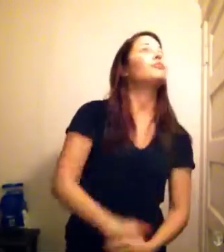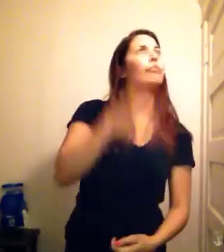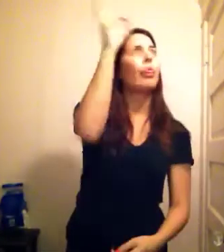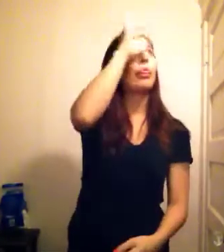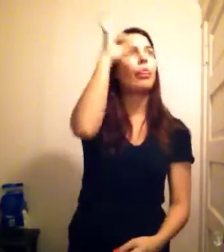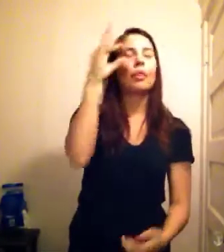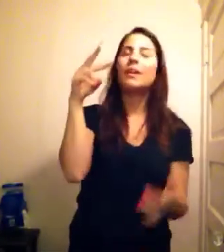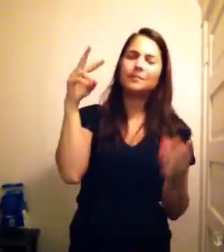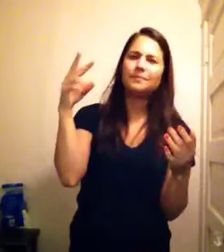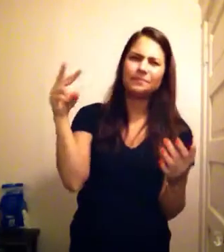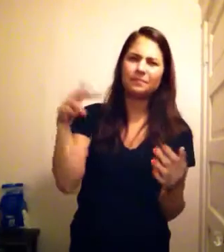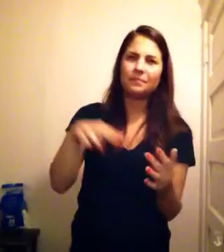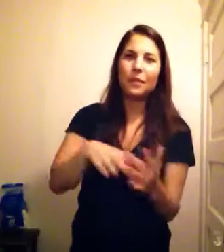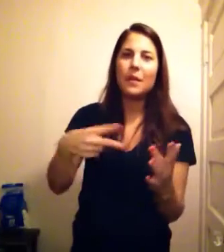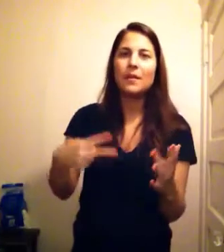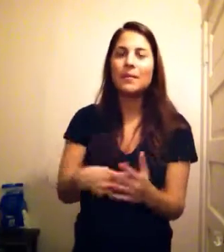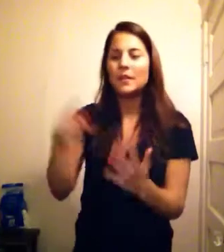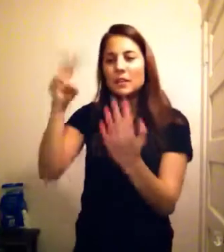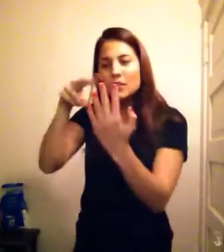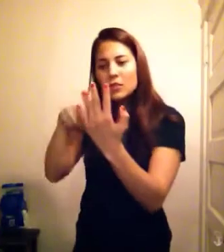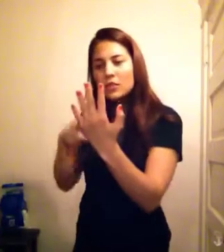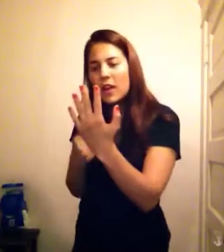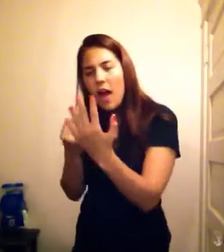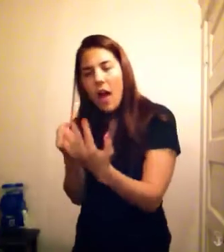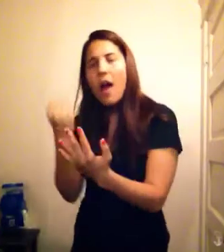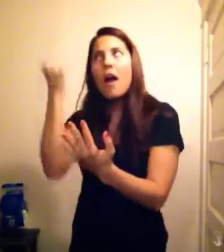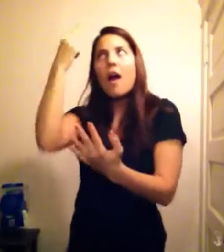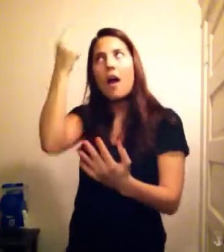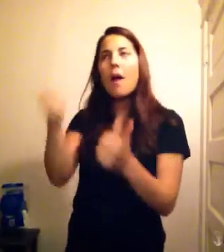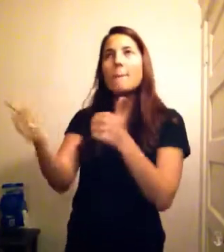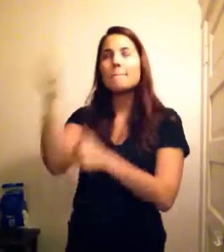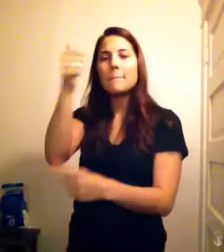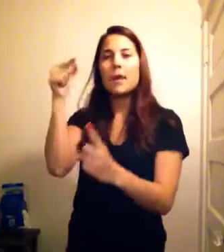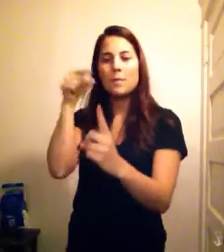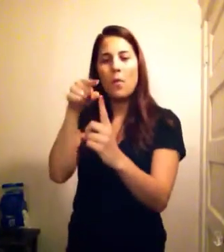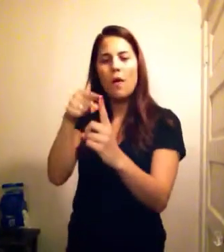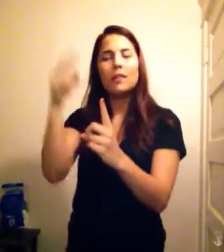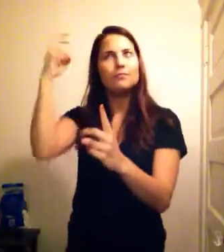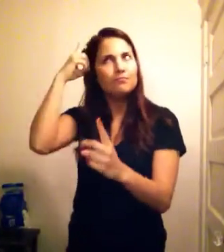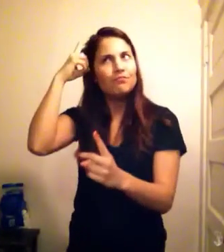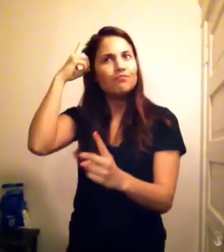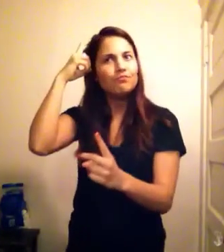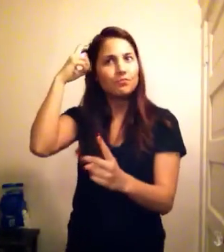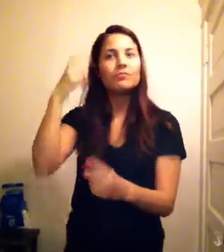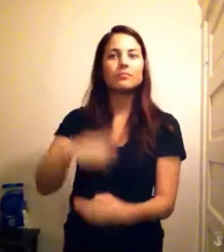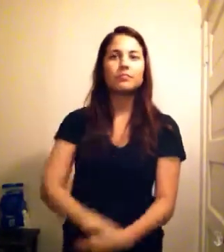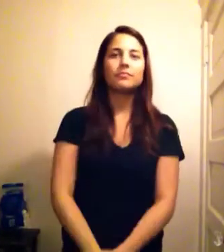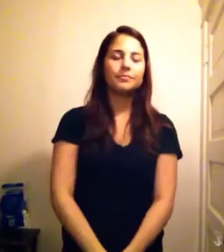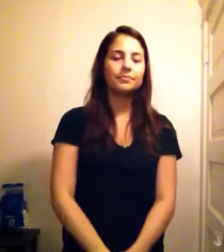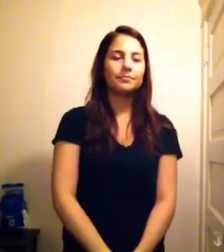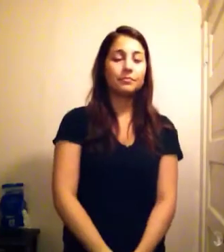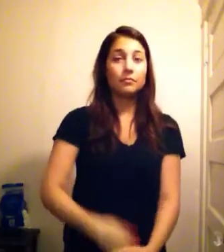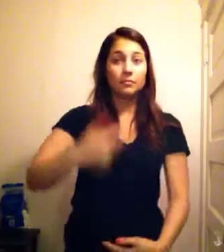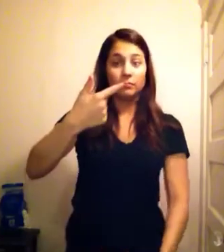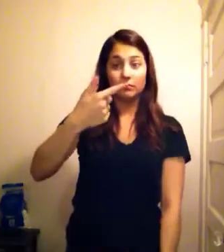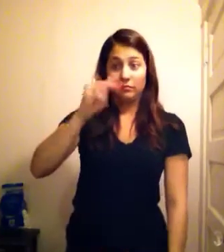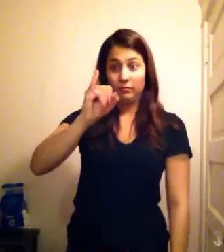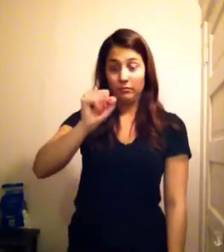the time taken to read more worthwhile. Gist puts you in the proper frame of mind to read the piece as